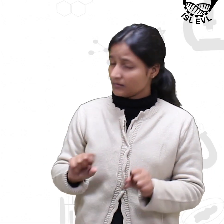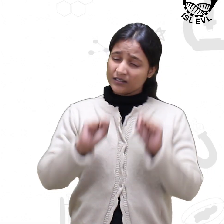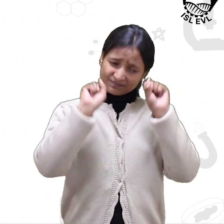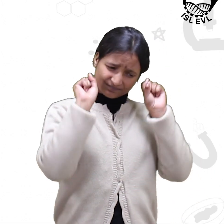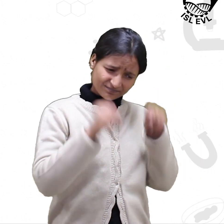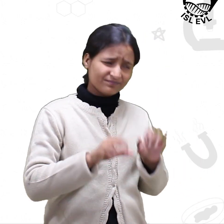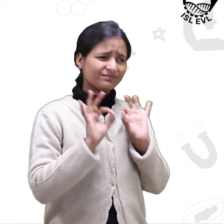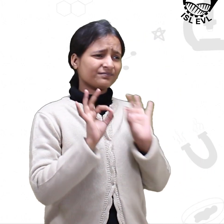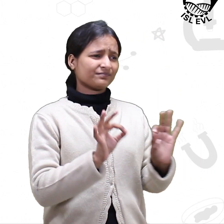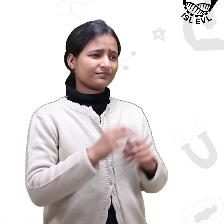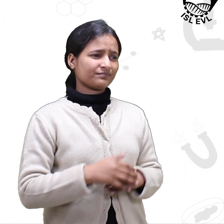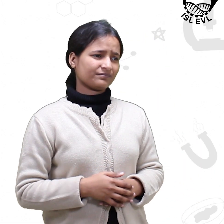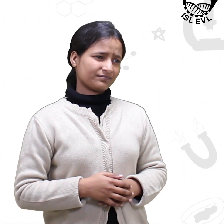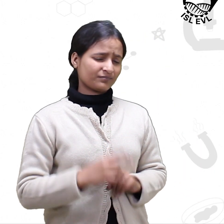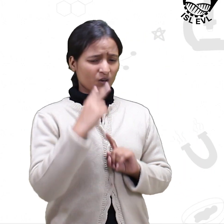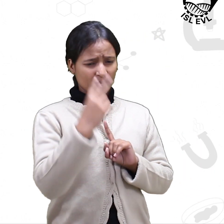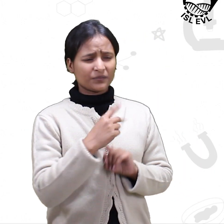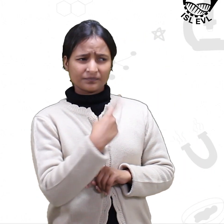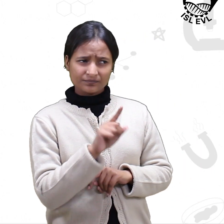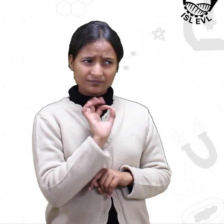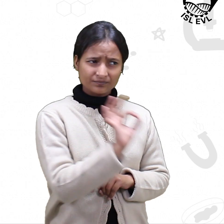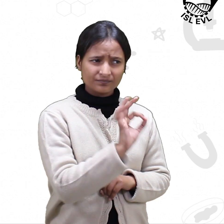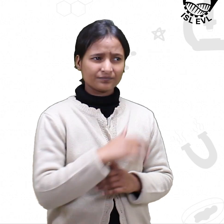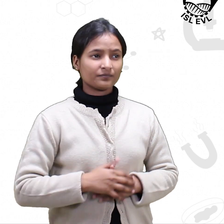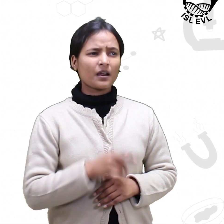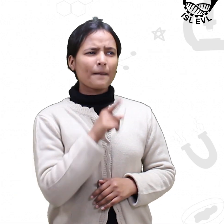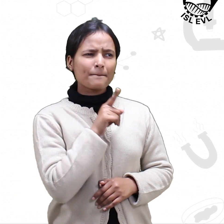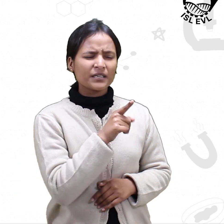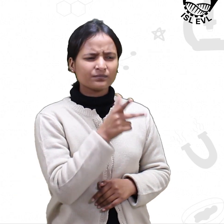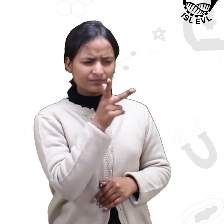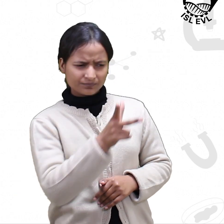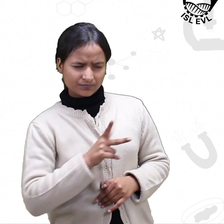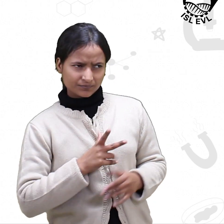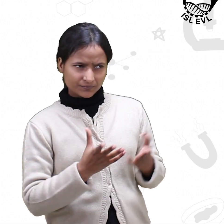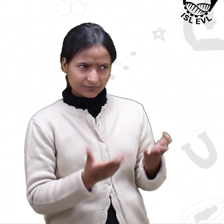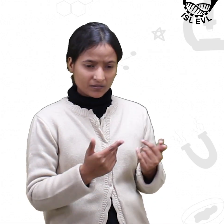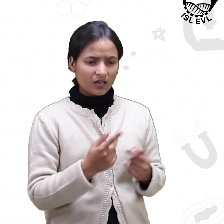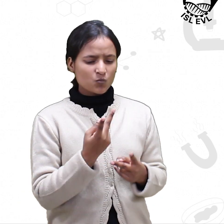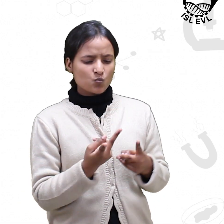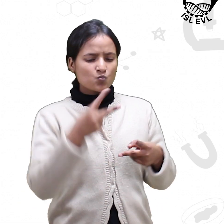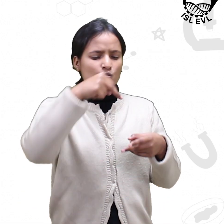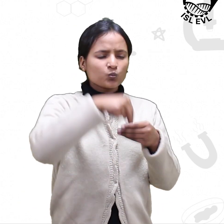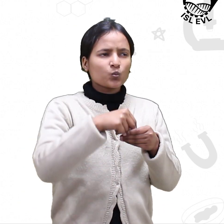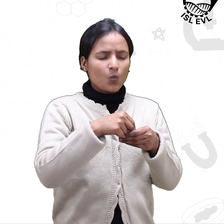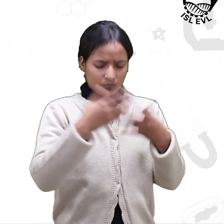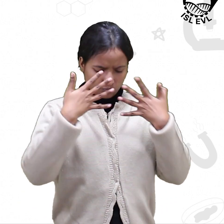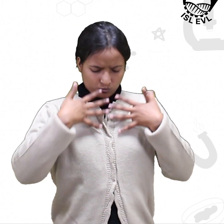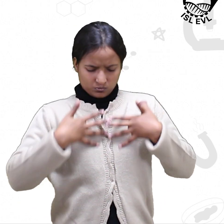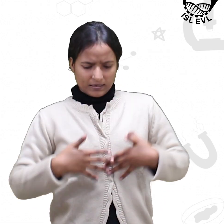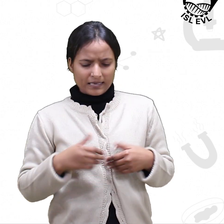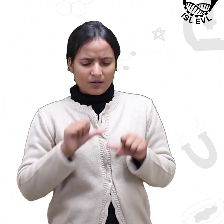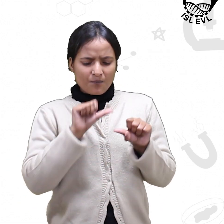way to put it together. Now, can you tell me which of the two organ systems are involved in